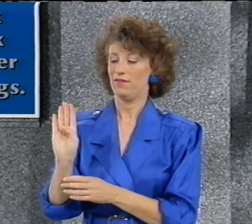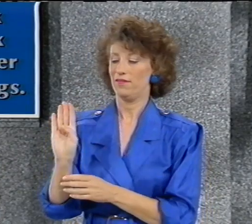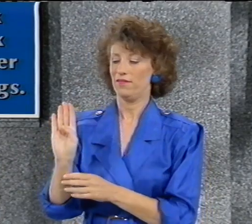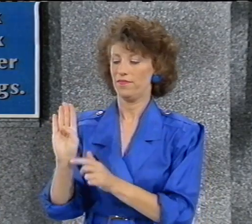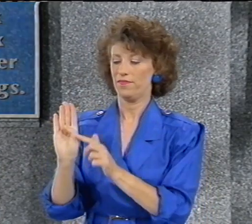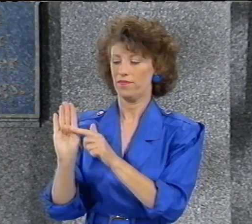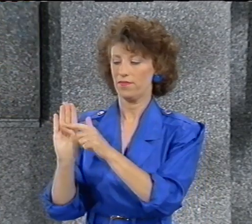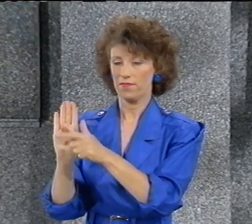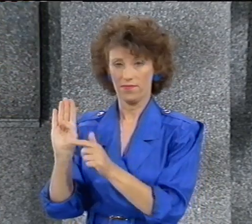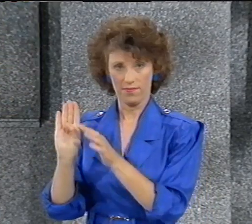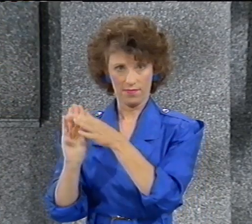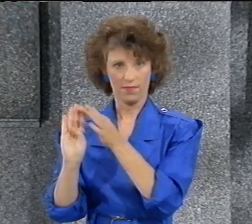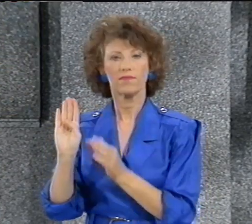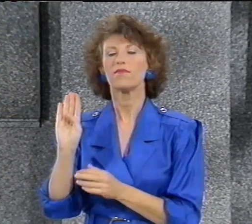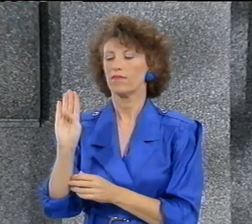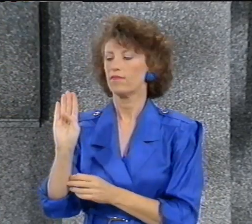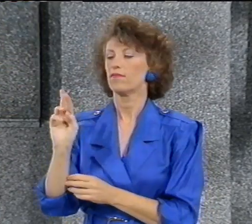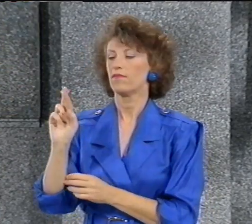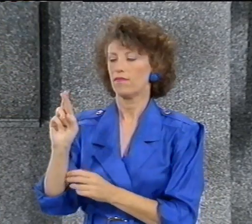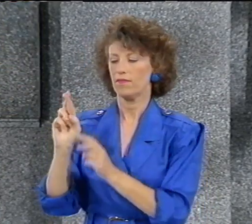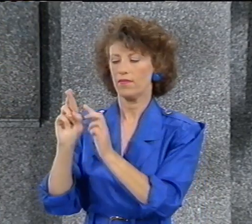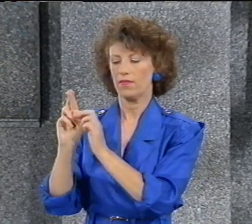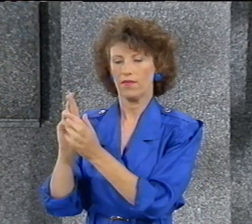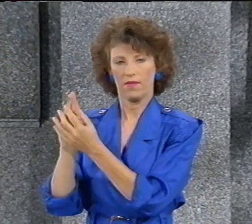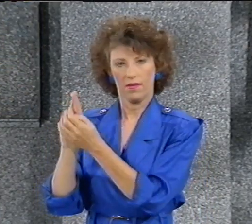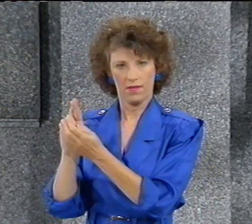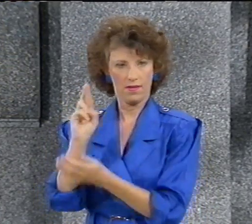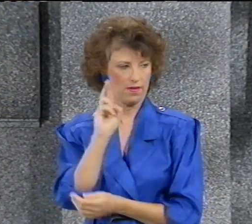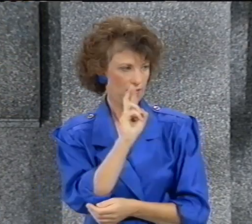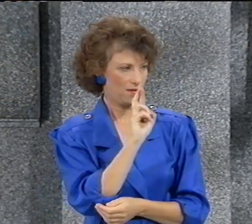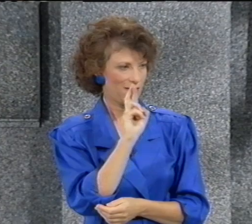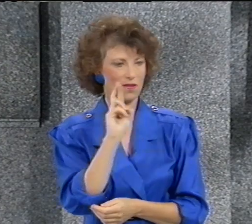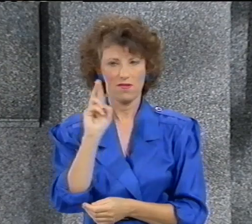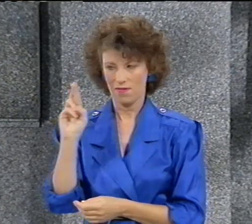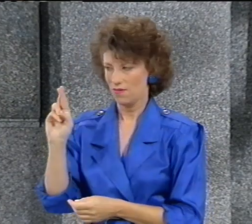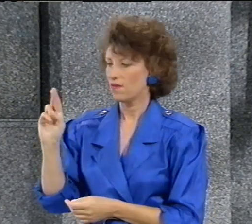Keep the other fingers down when you make the R.